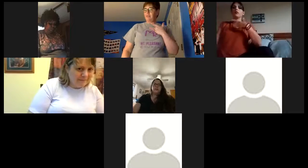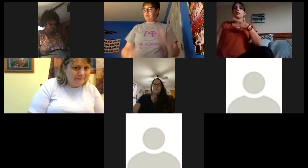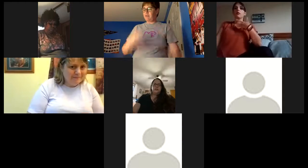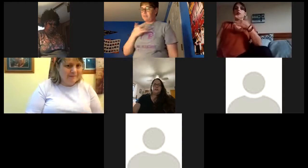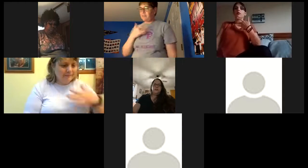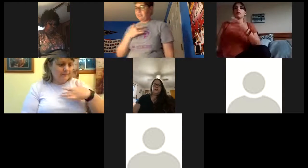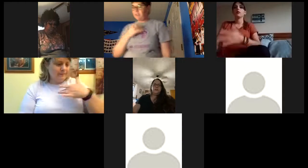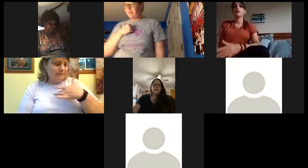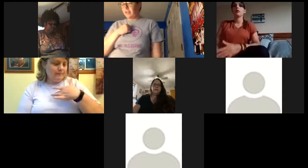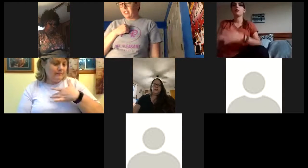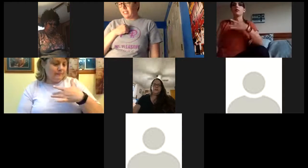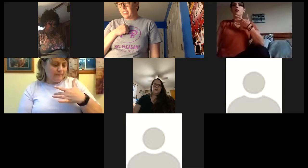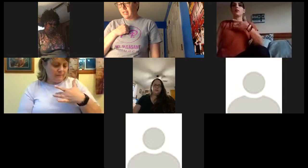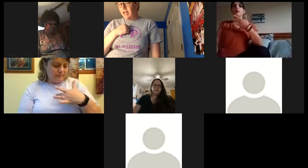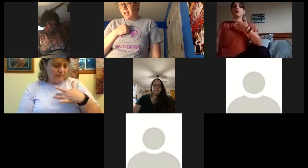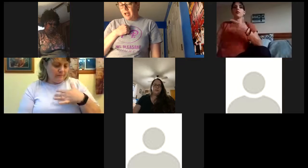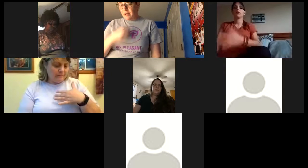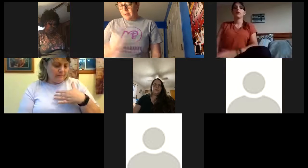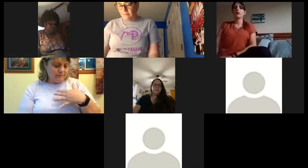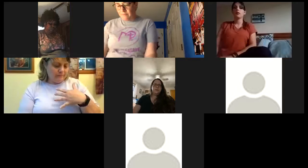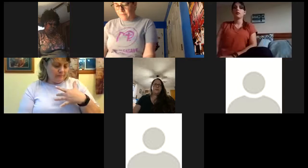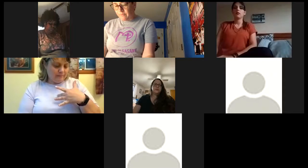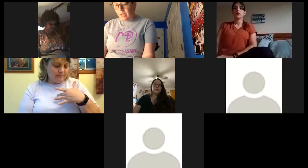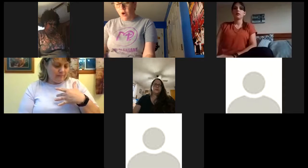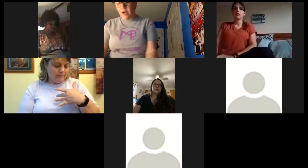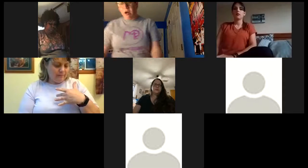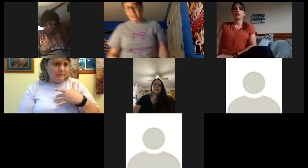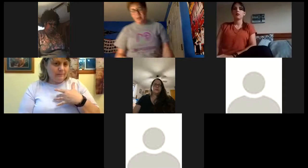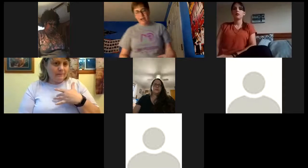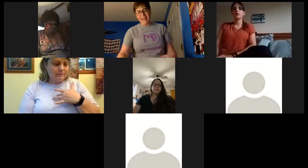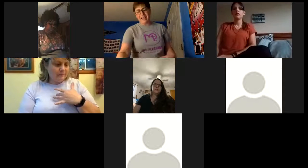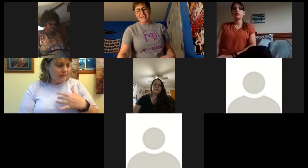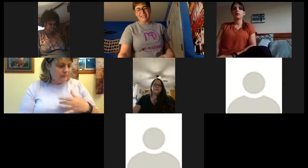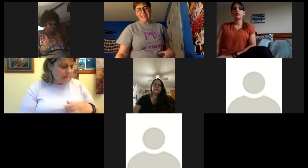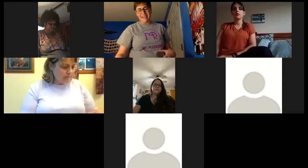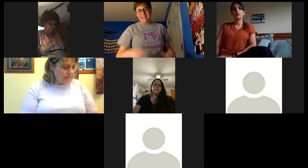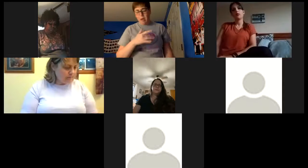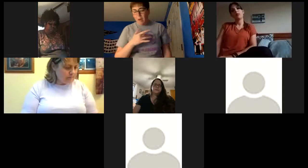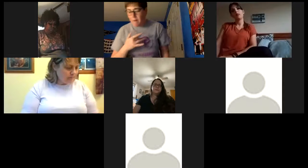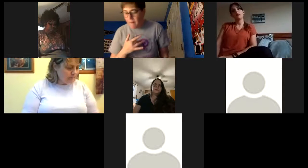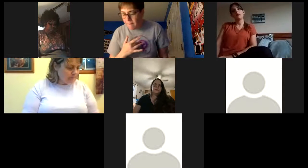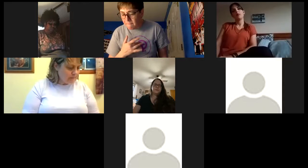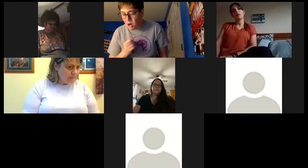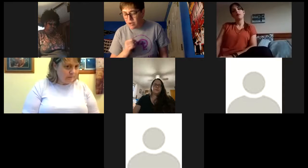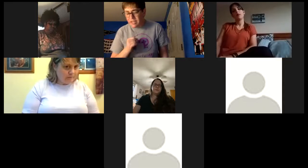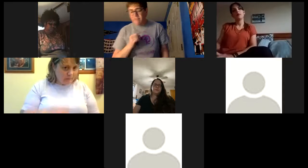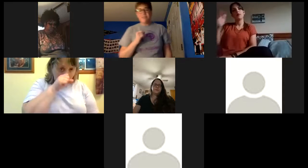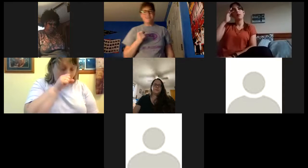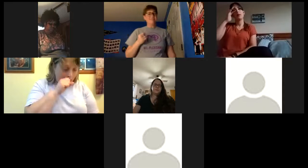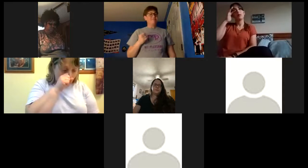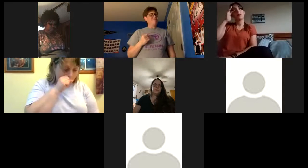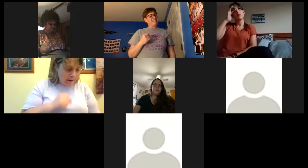that was doing opposite with feel. Very good. Oh, it also has that it's